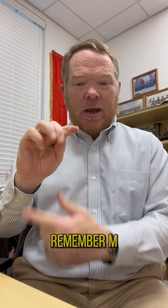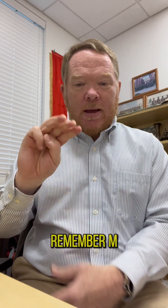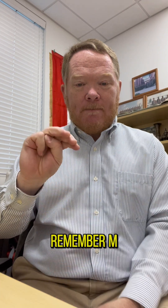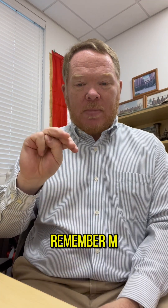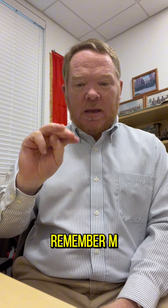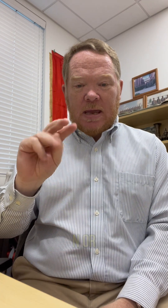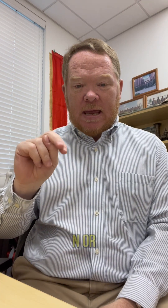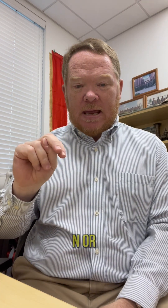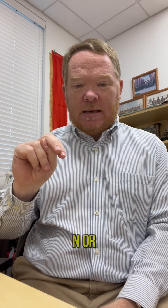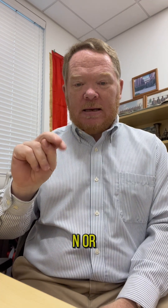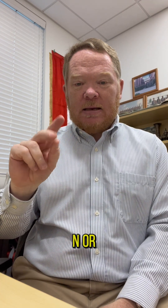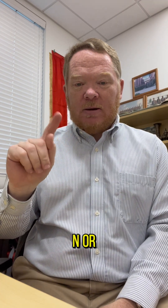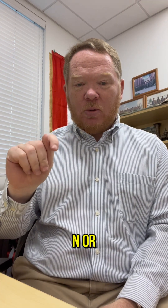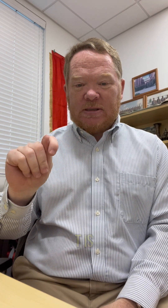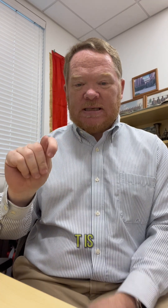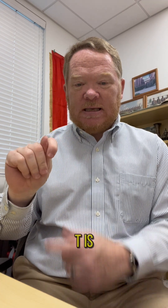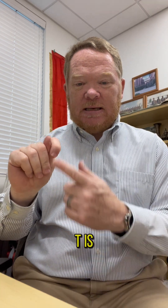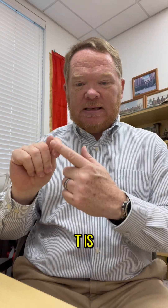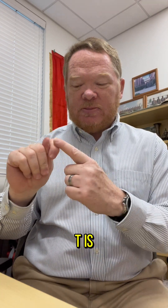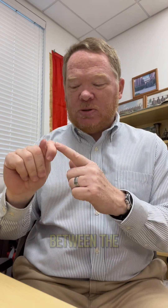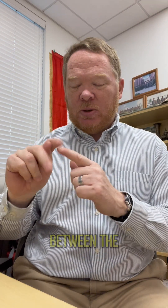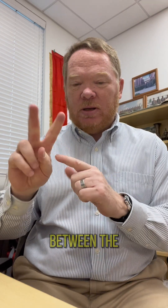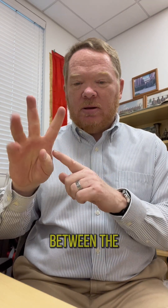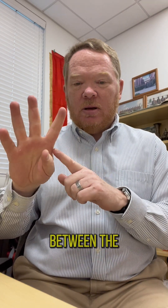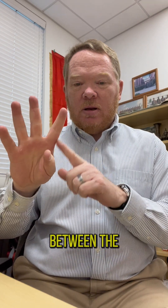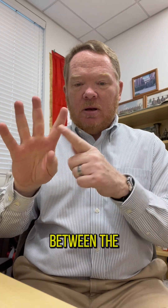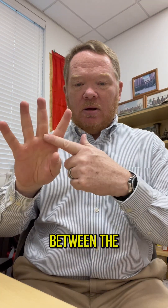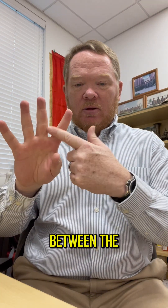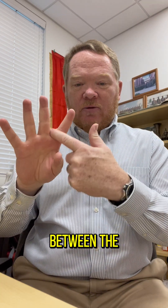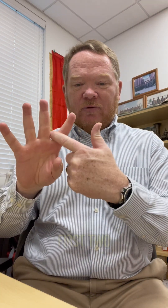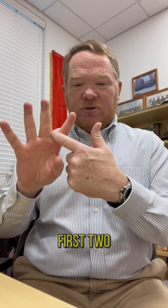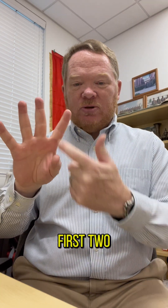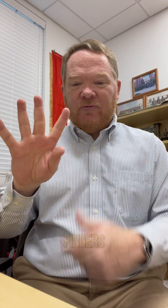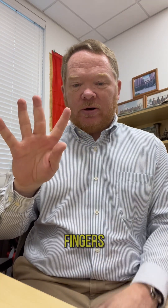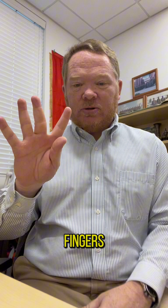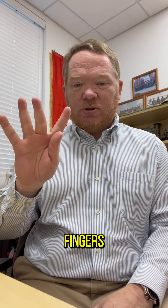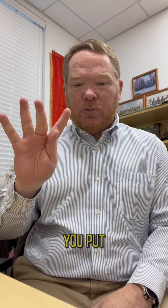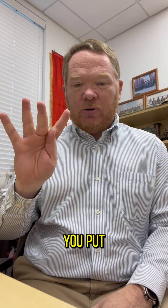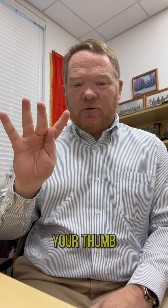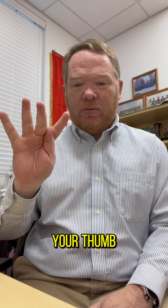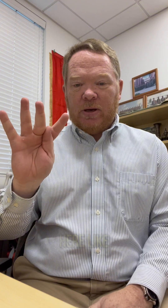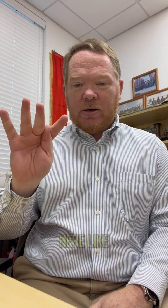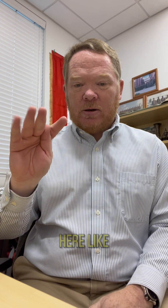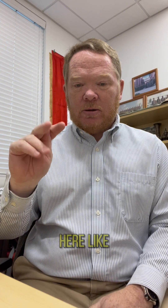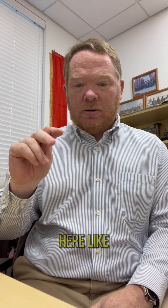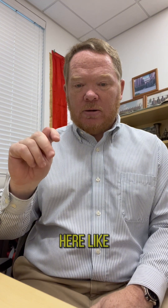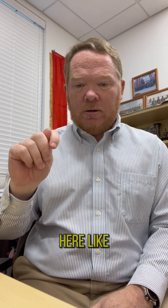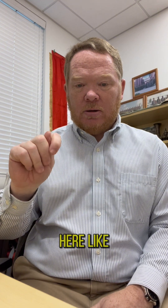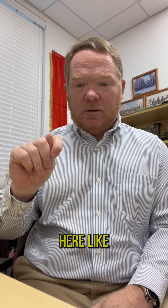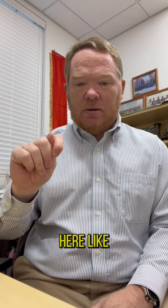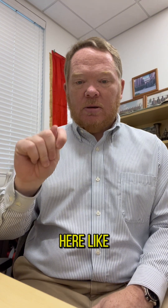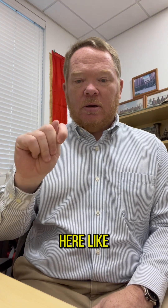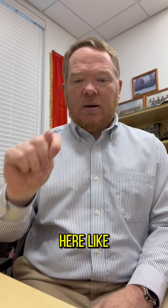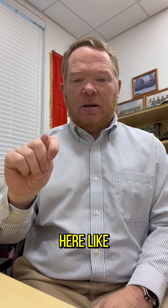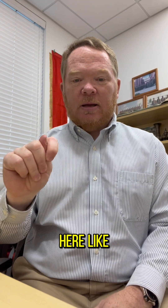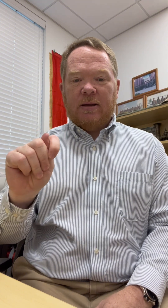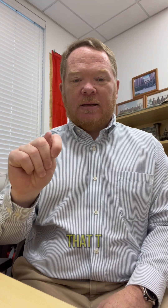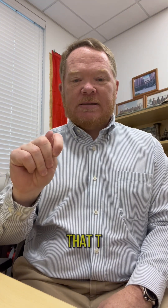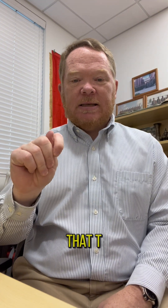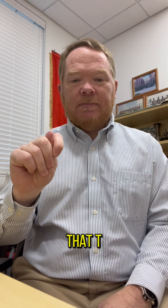M, N, well, T is between the first two fingers. You put your thumb here, like that, T.